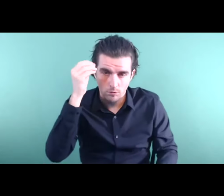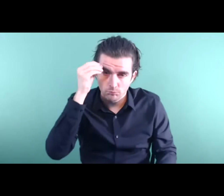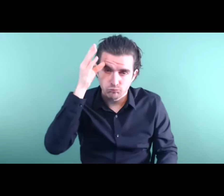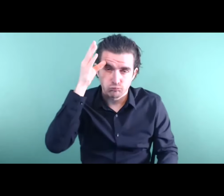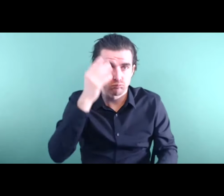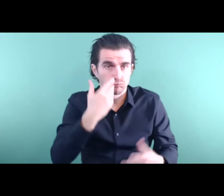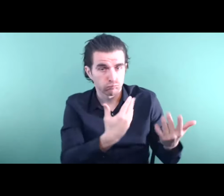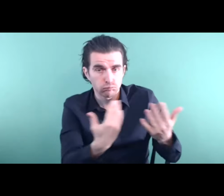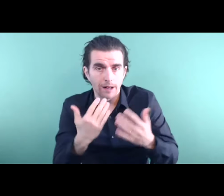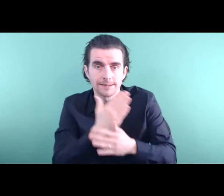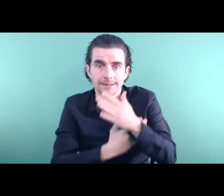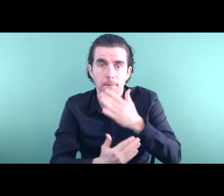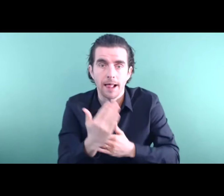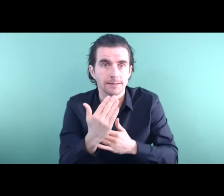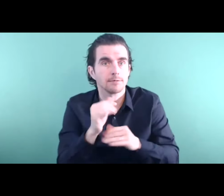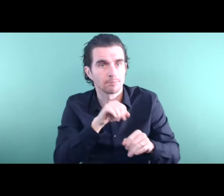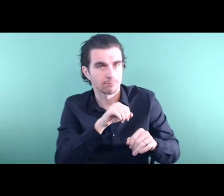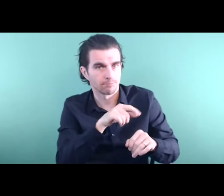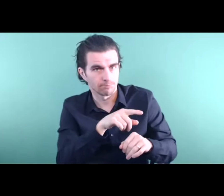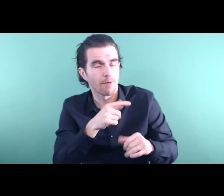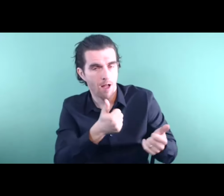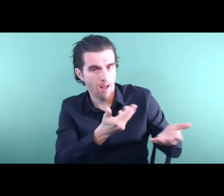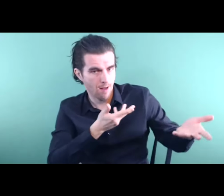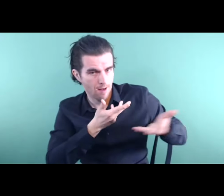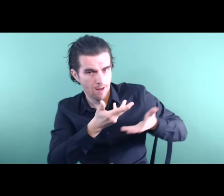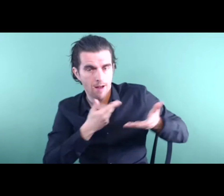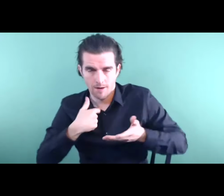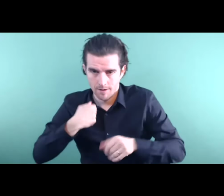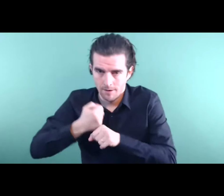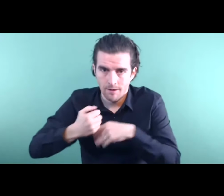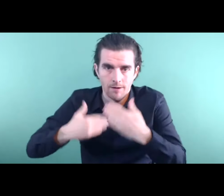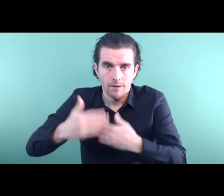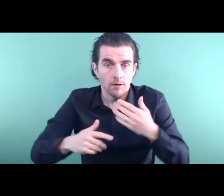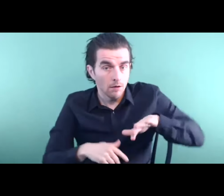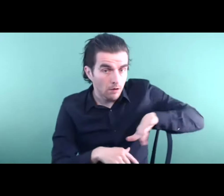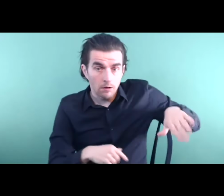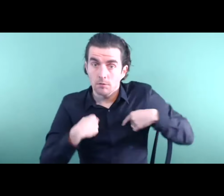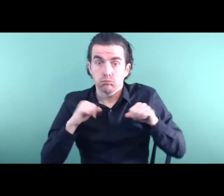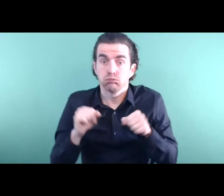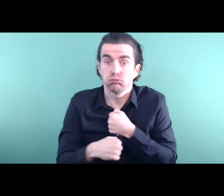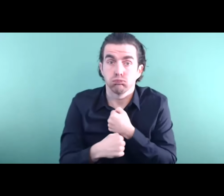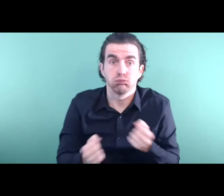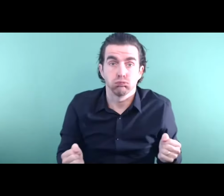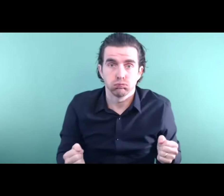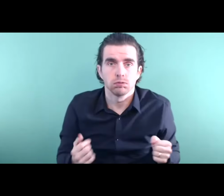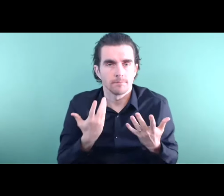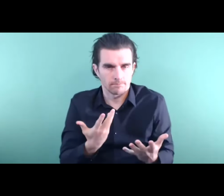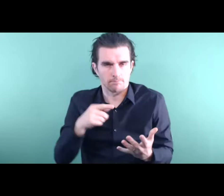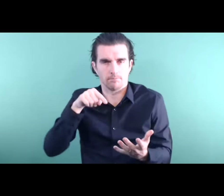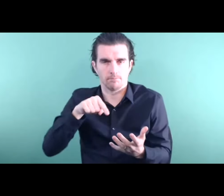had its experts across all member states. And all those experts drafted